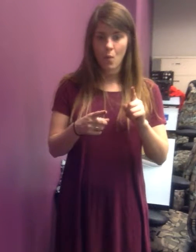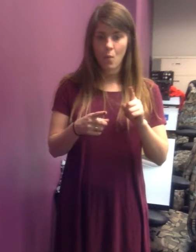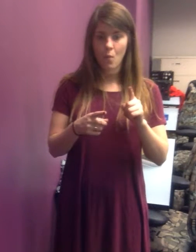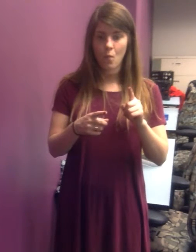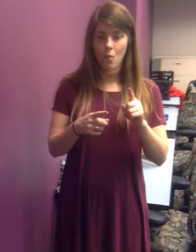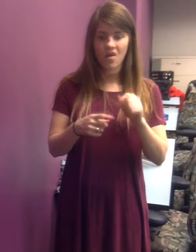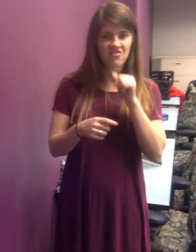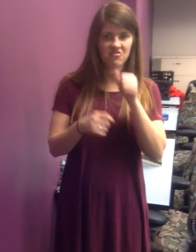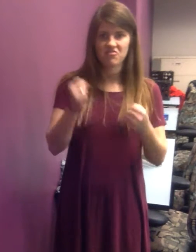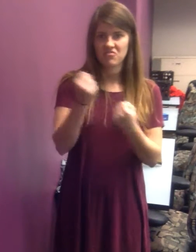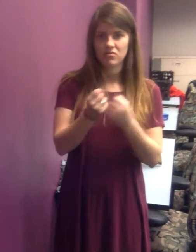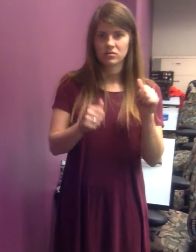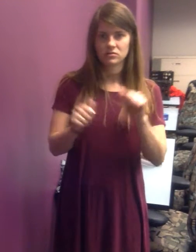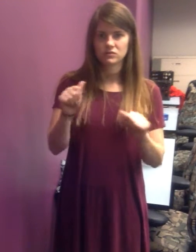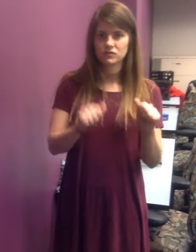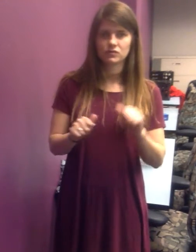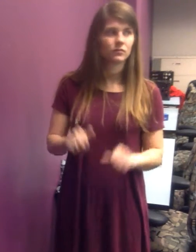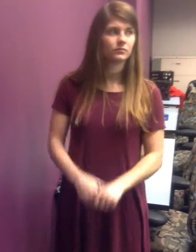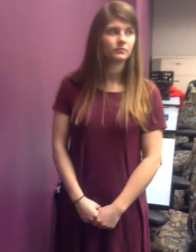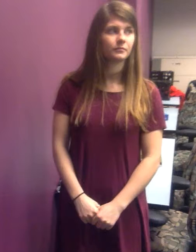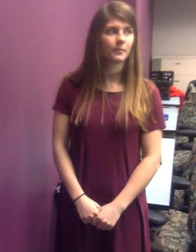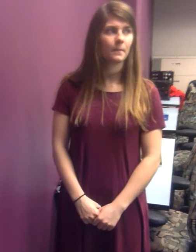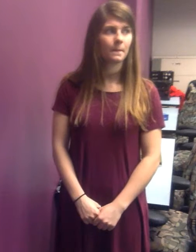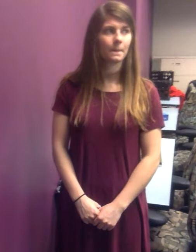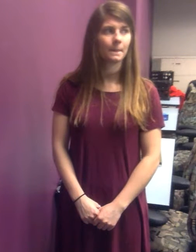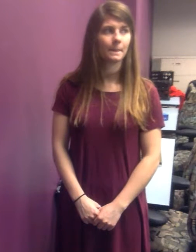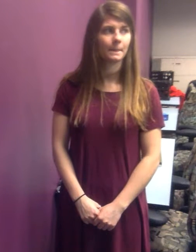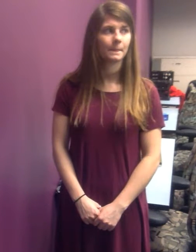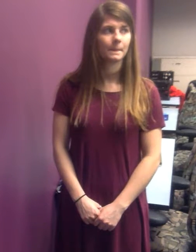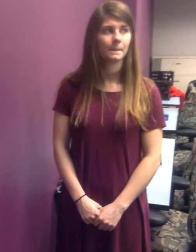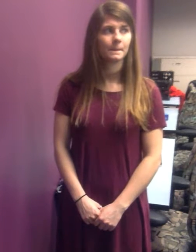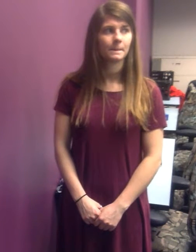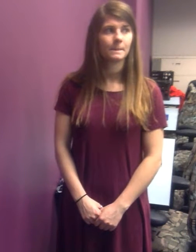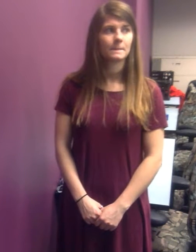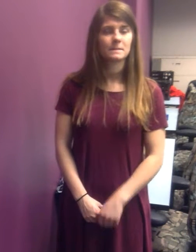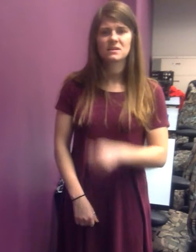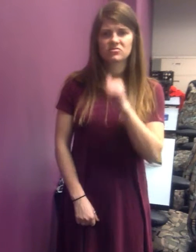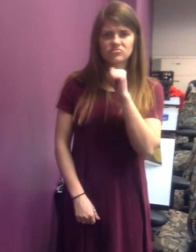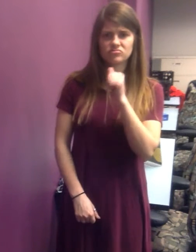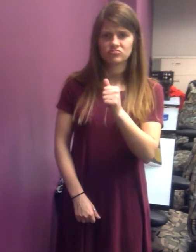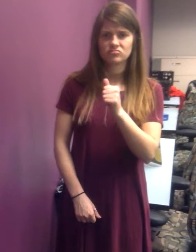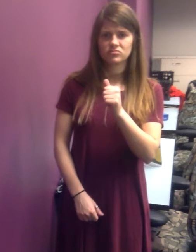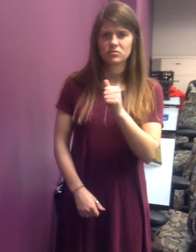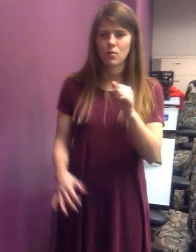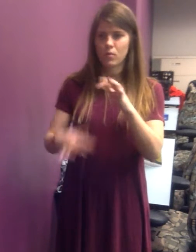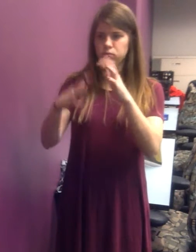and plants breathe in. Borrowing tactics used on behalf of the tobacco industry advocacy groups were enlisted to confuse the